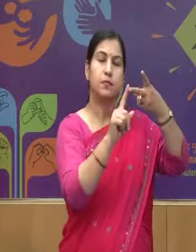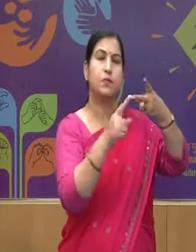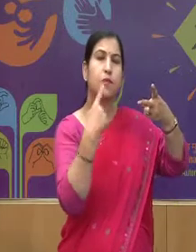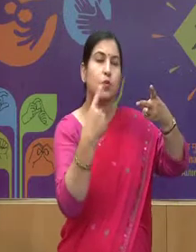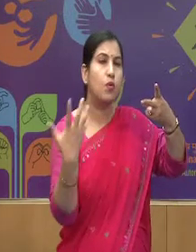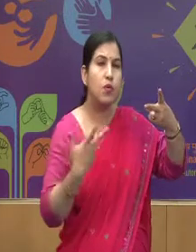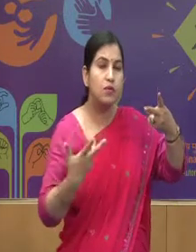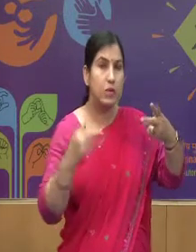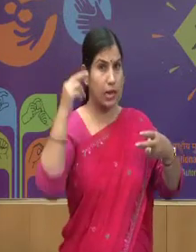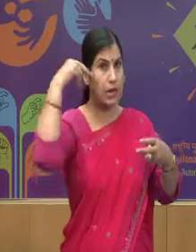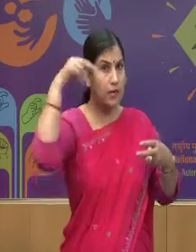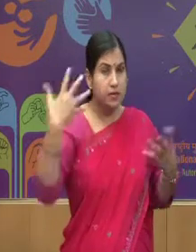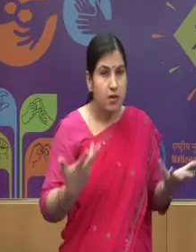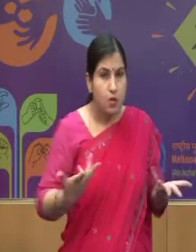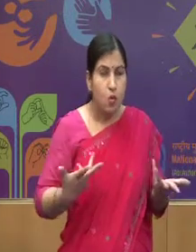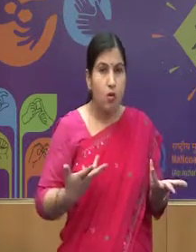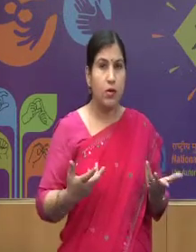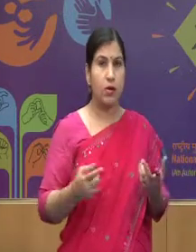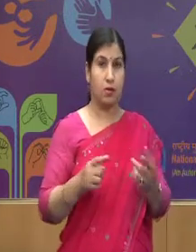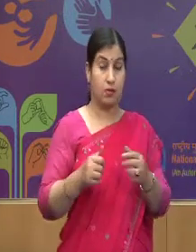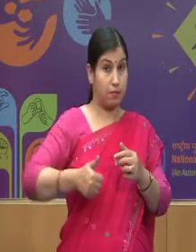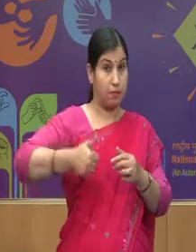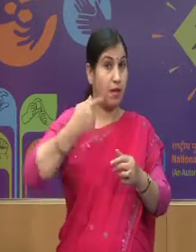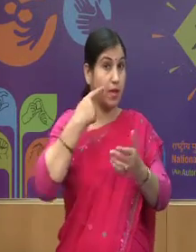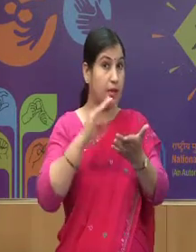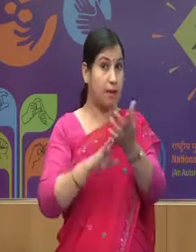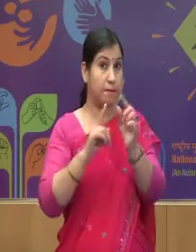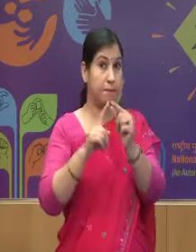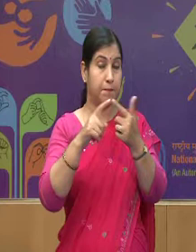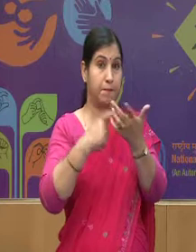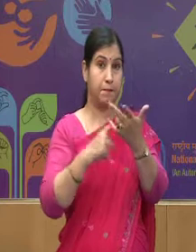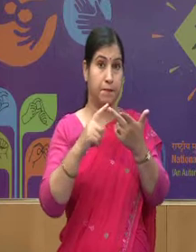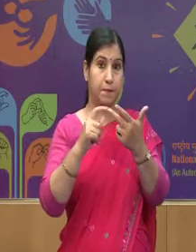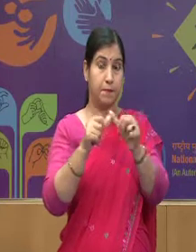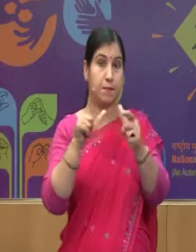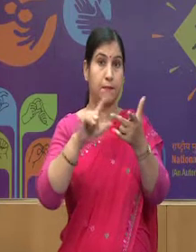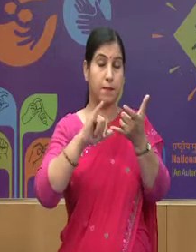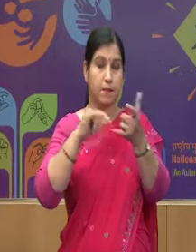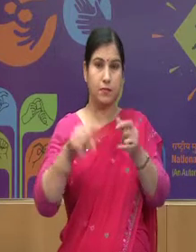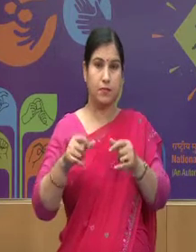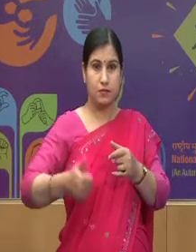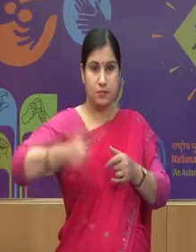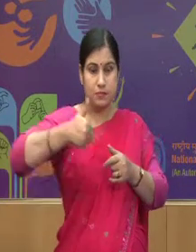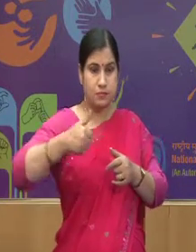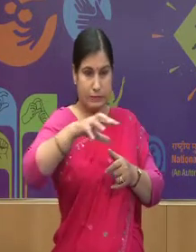Second, we discussed about the causes of spread of imperialism in Asian and African countries.